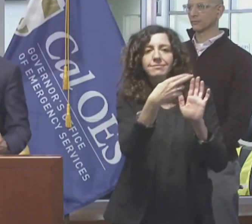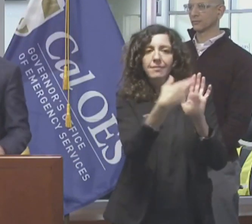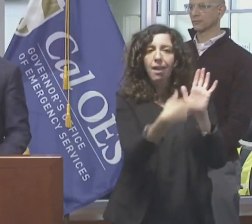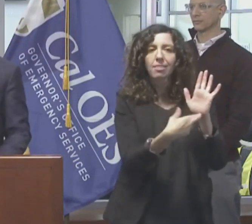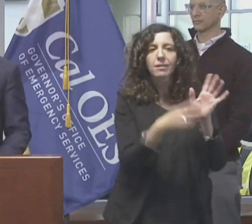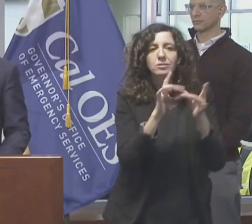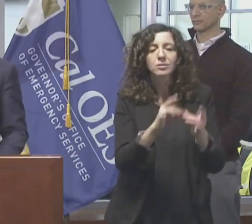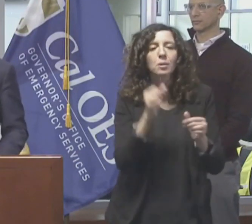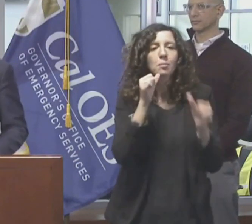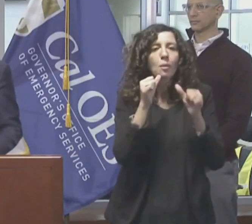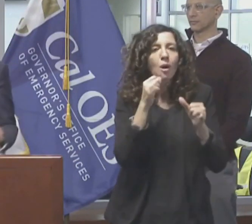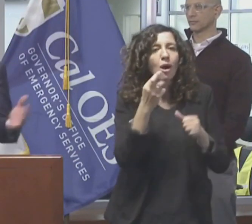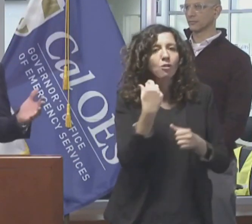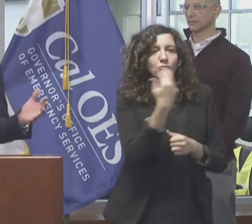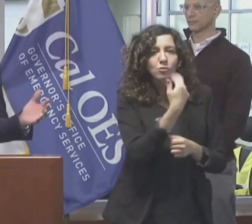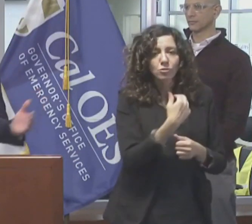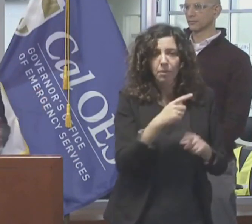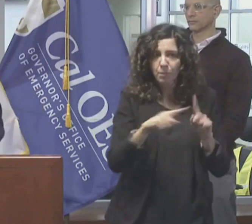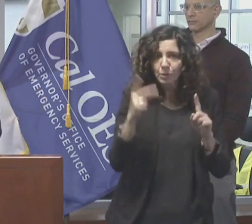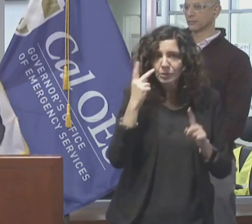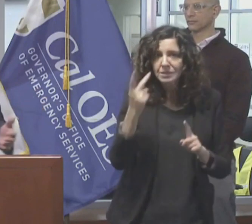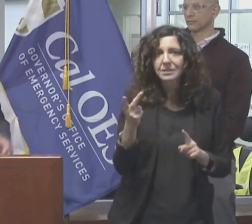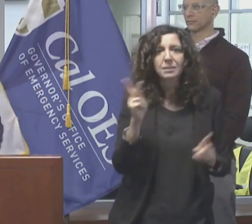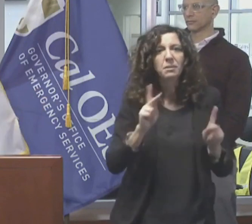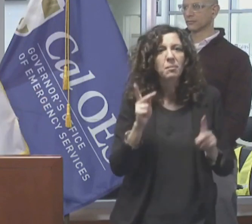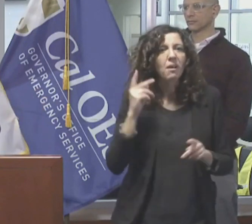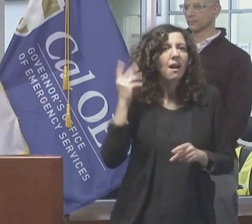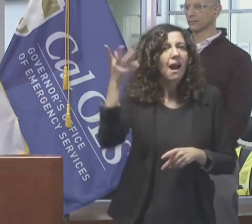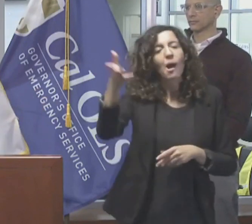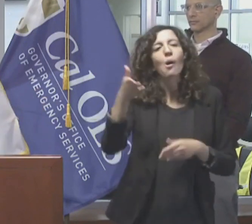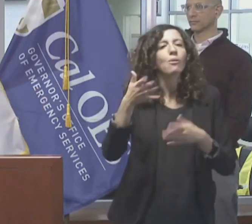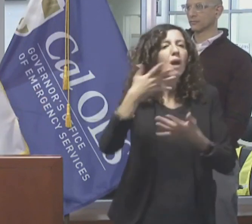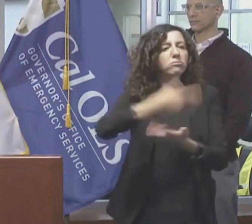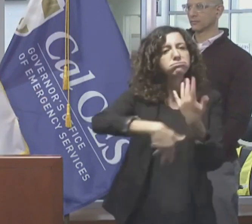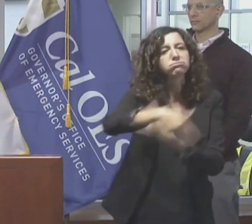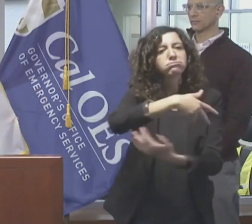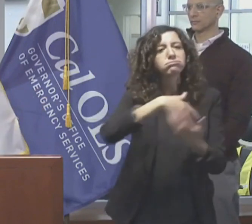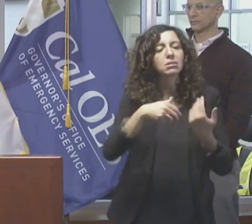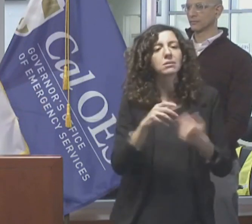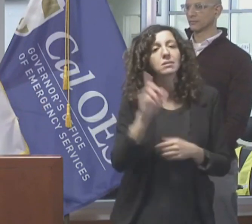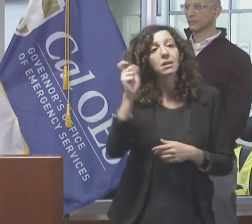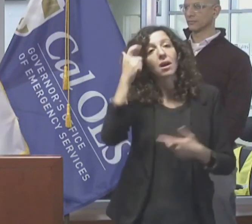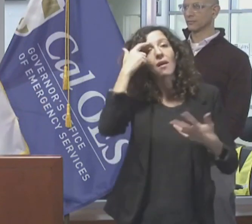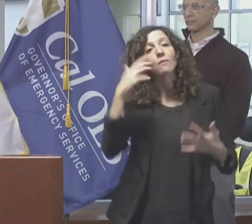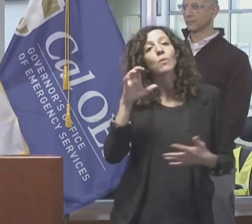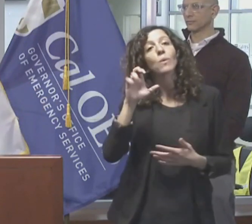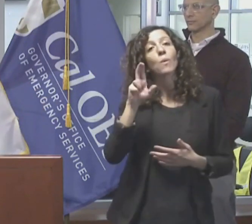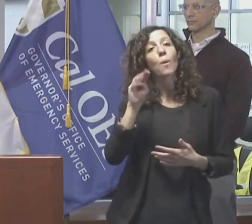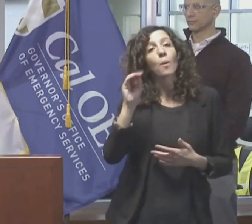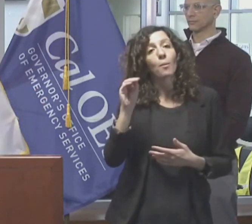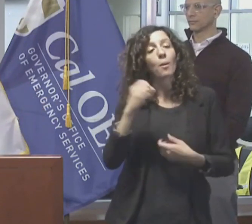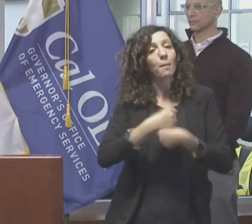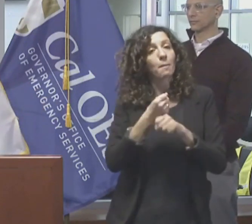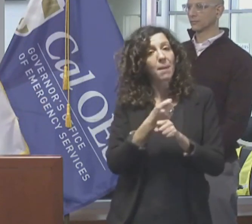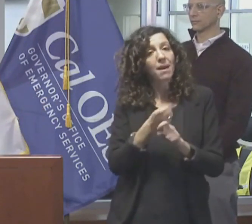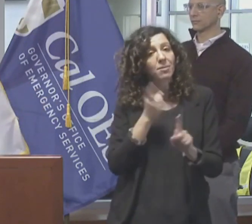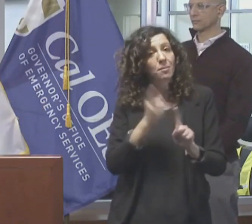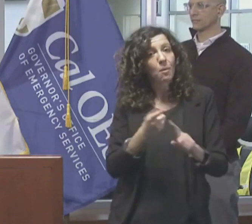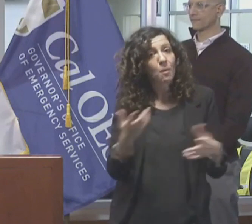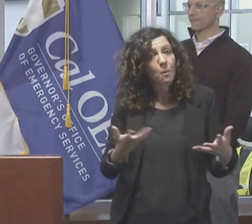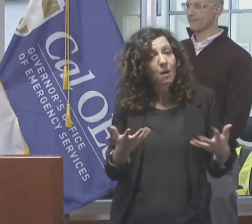news where people were out there, and clearly they weren't being forced. Governor Cuomo made the point, it's the right point, that it's their job